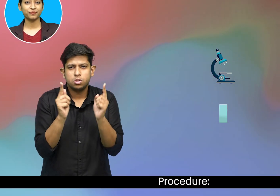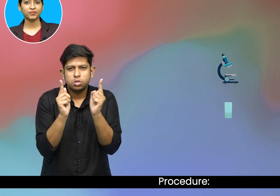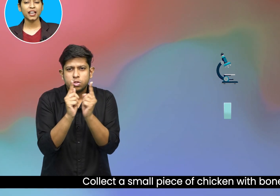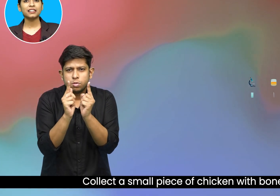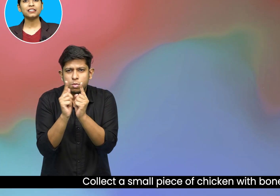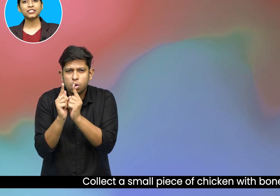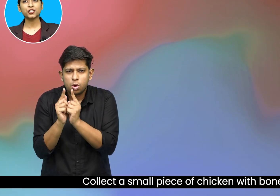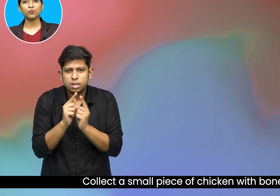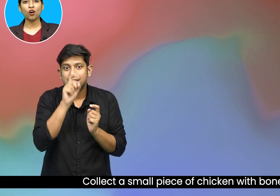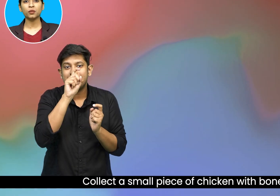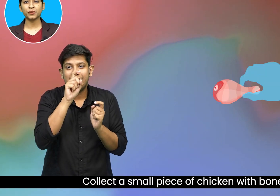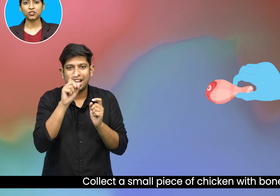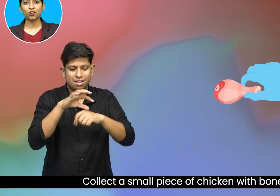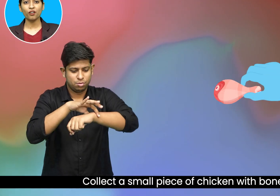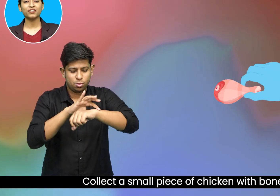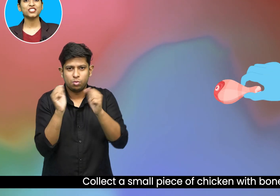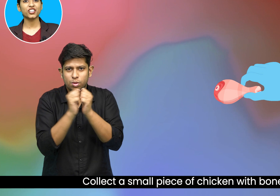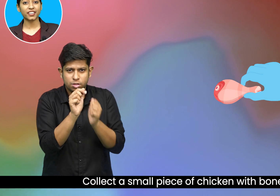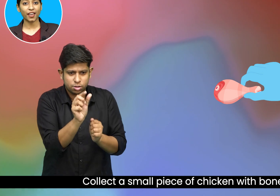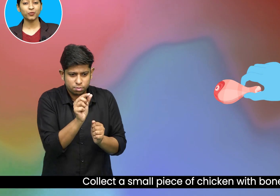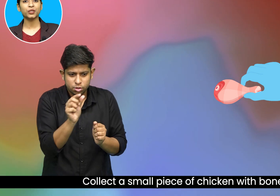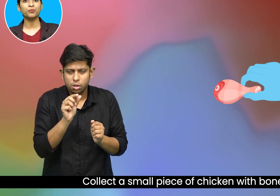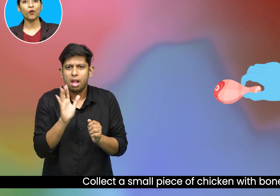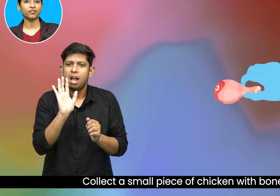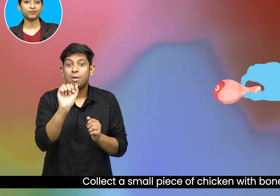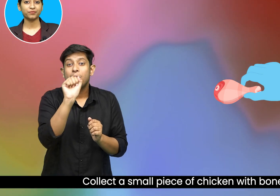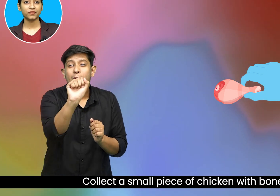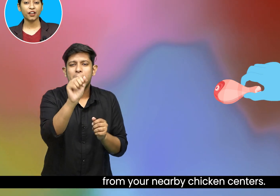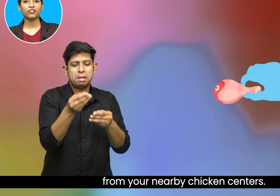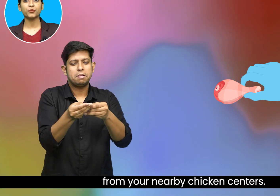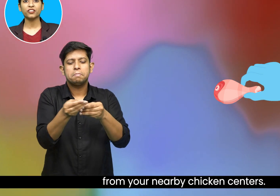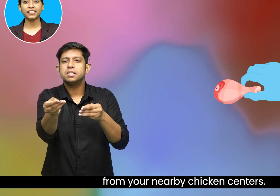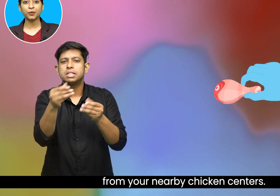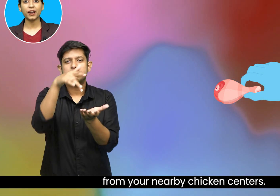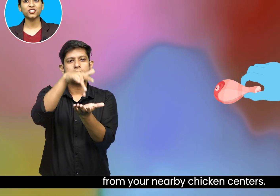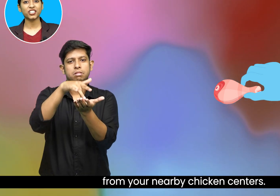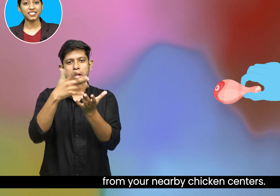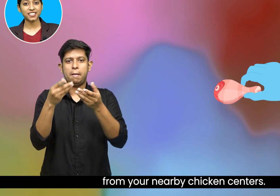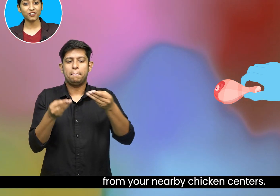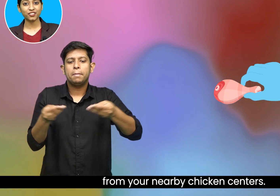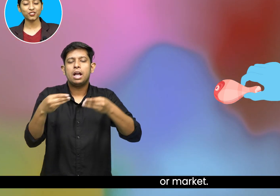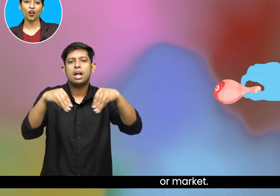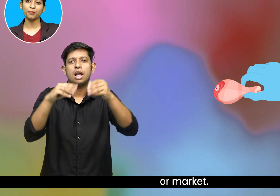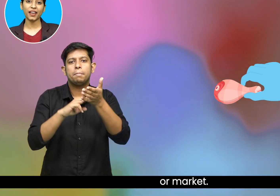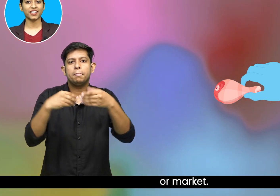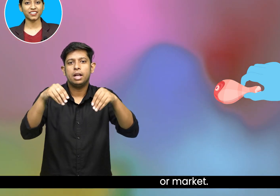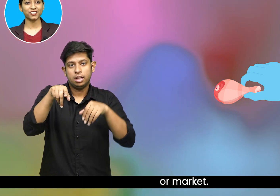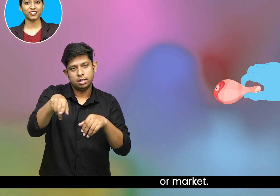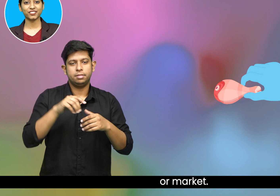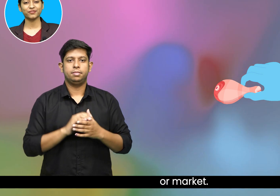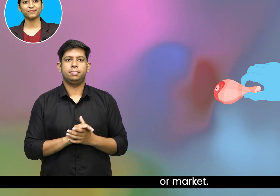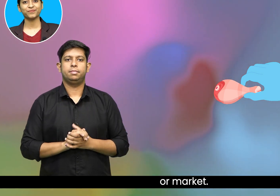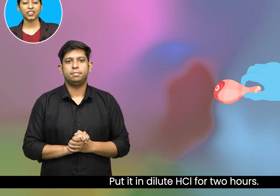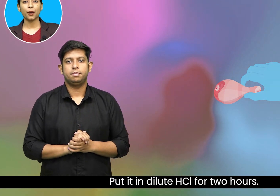Procedure: collect a small piece of chicken with bone from your nearby chicken centers or